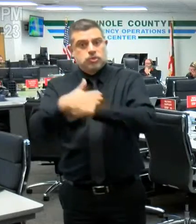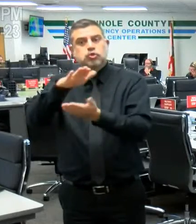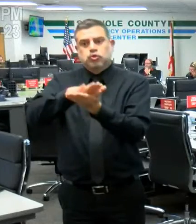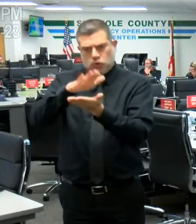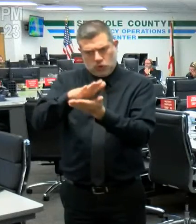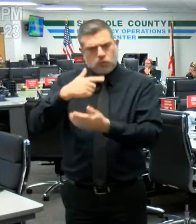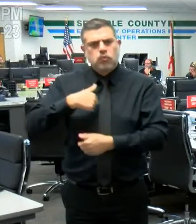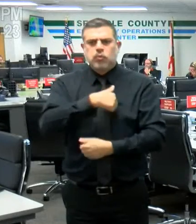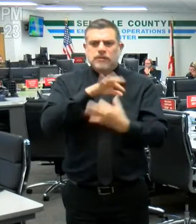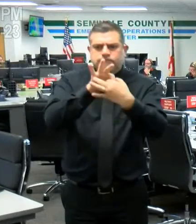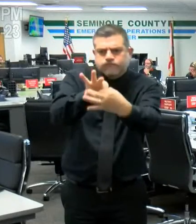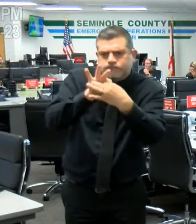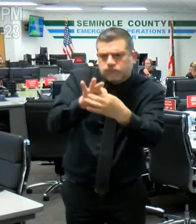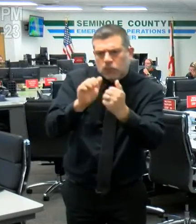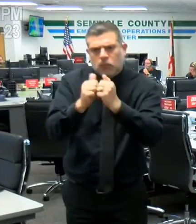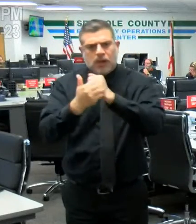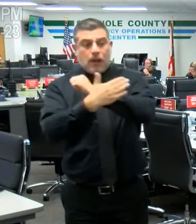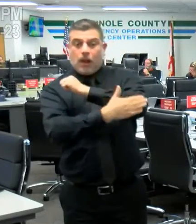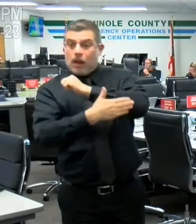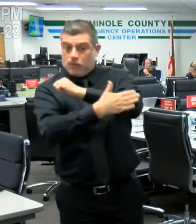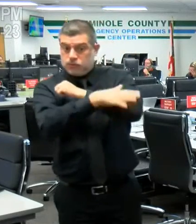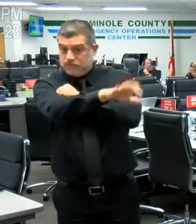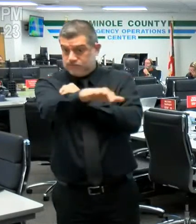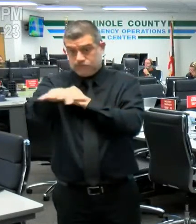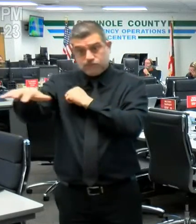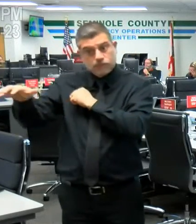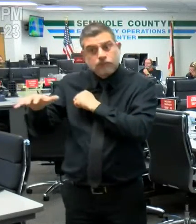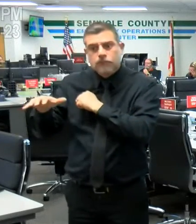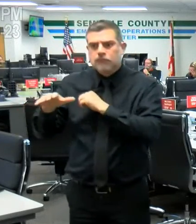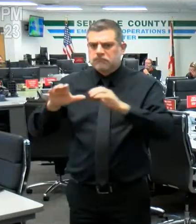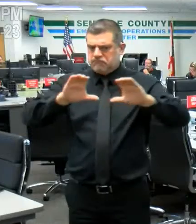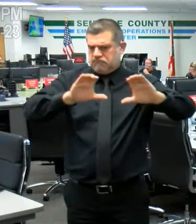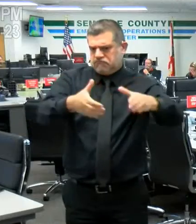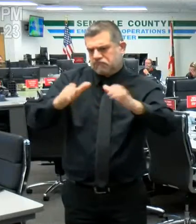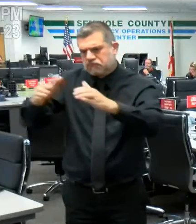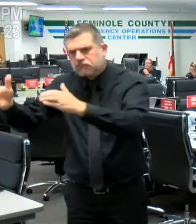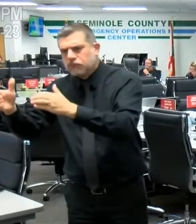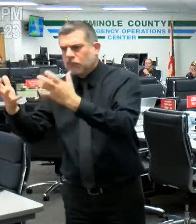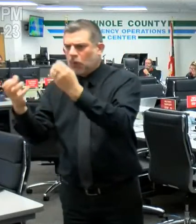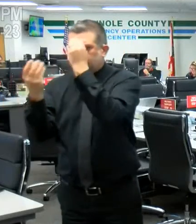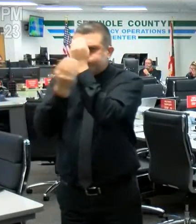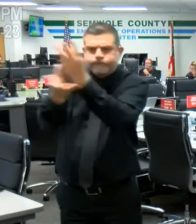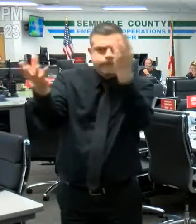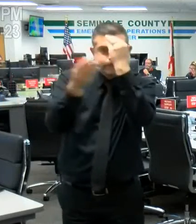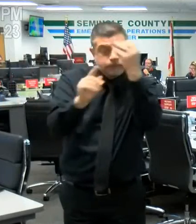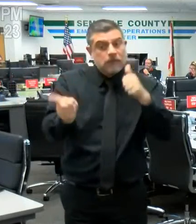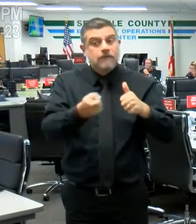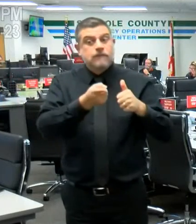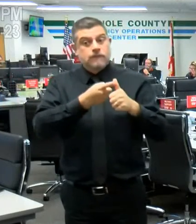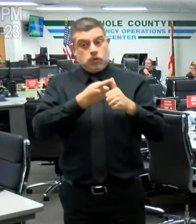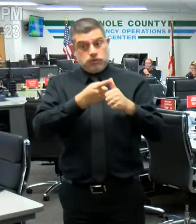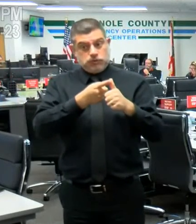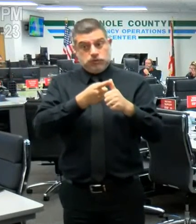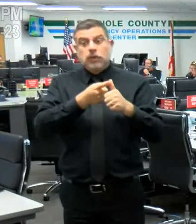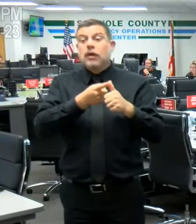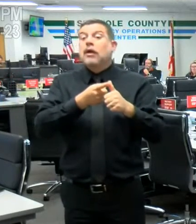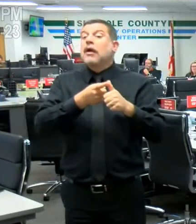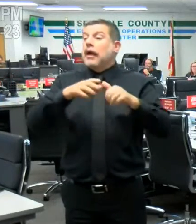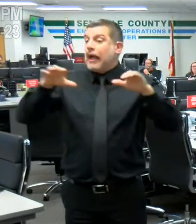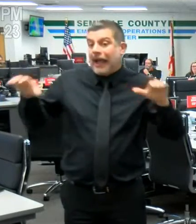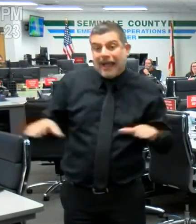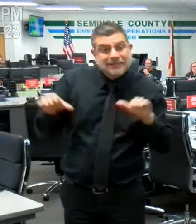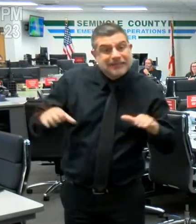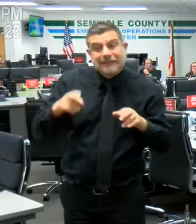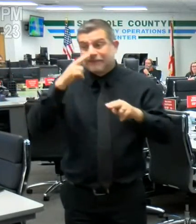officials, and I'd like to share an update regarding our school system. First of all activities and events for